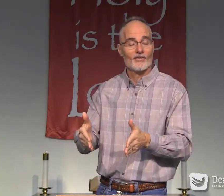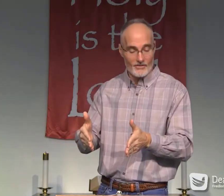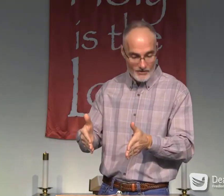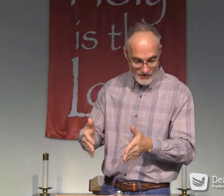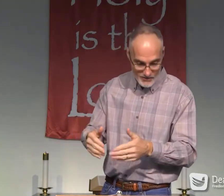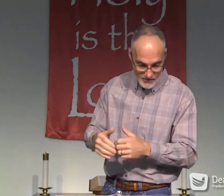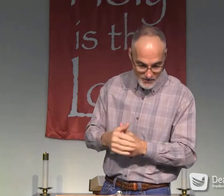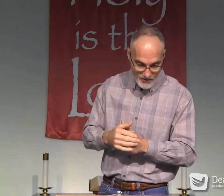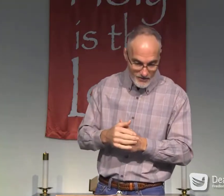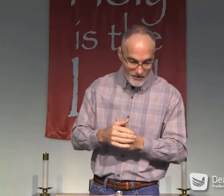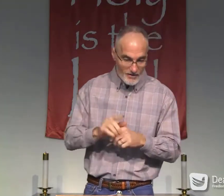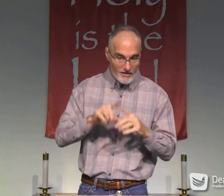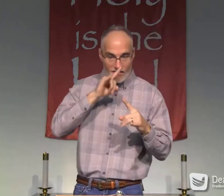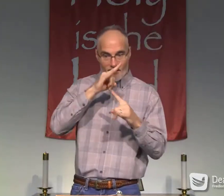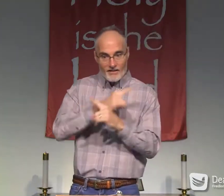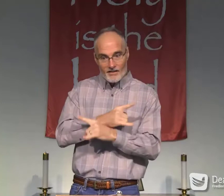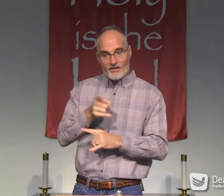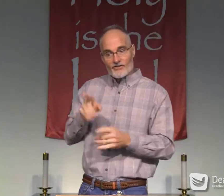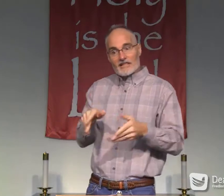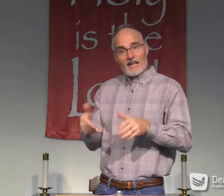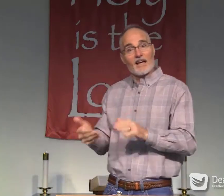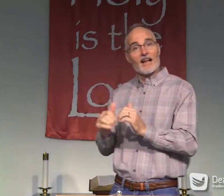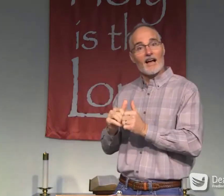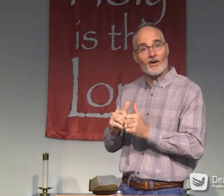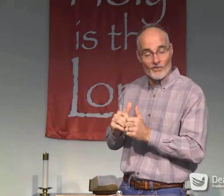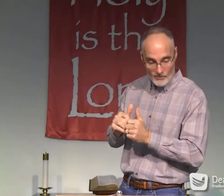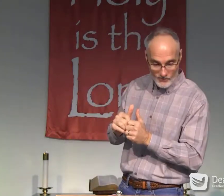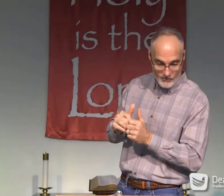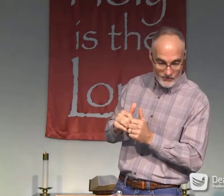So Bertha had died a millionaire.